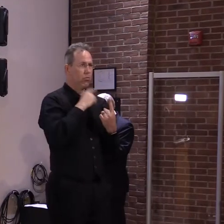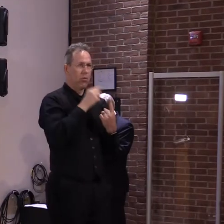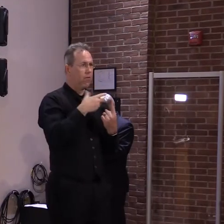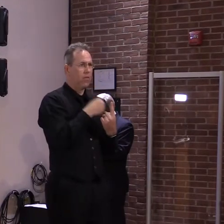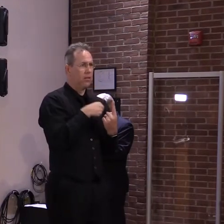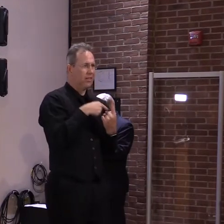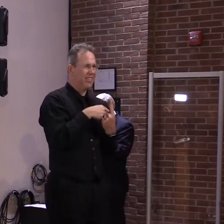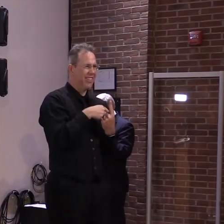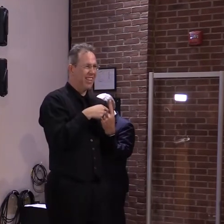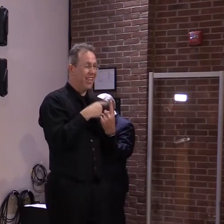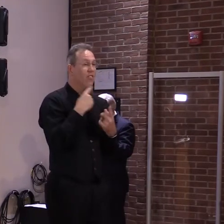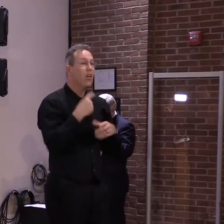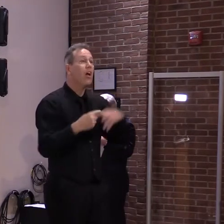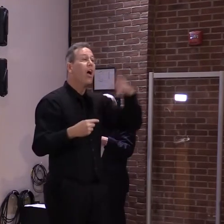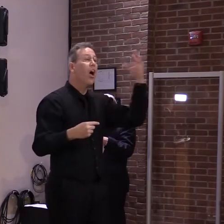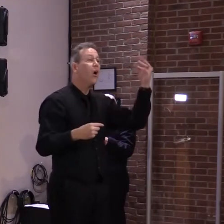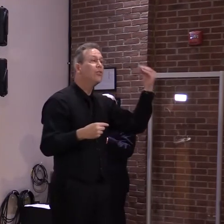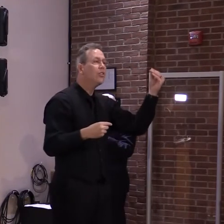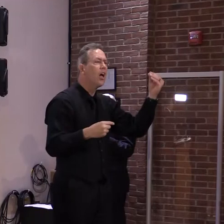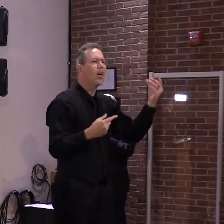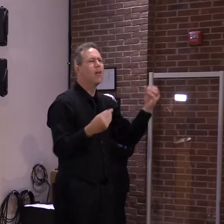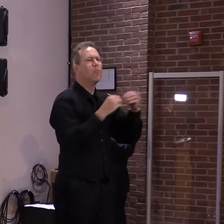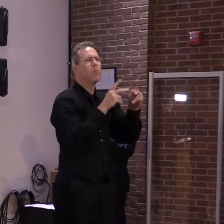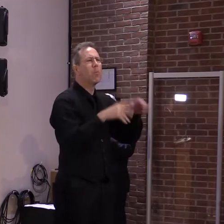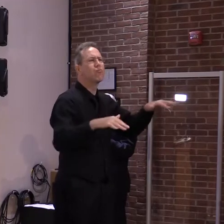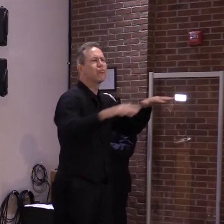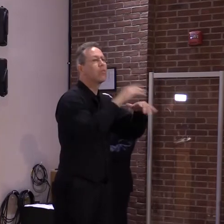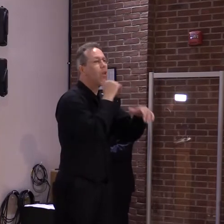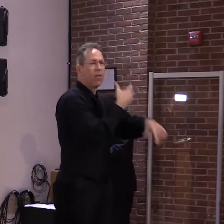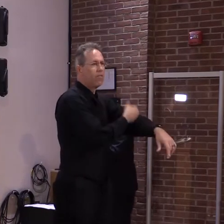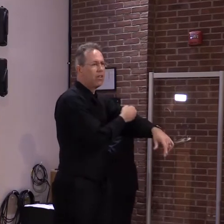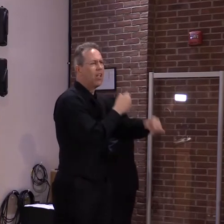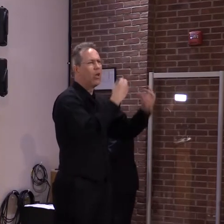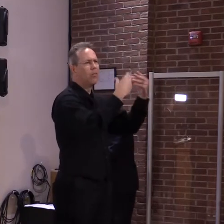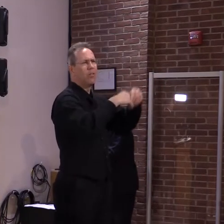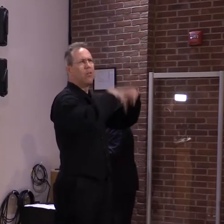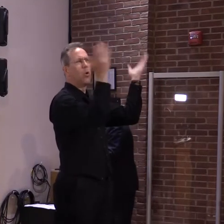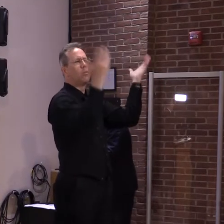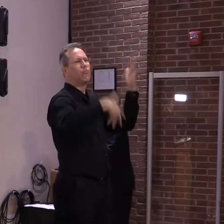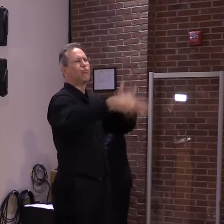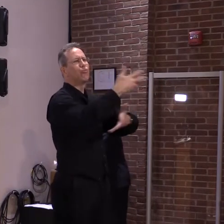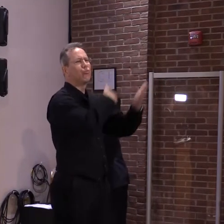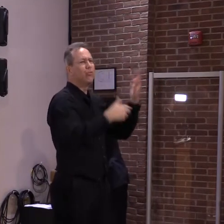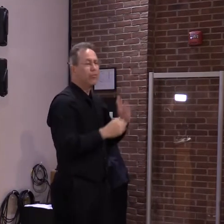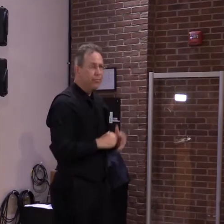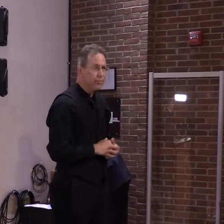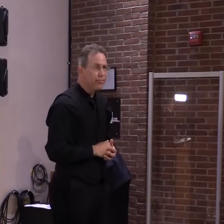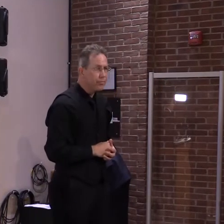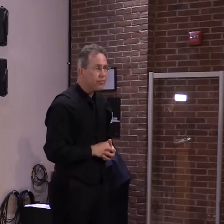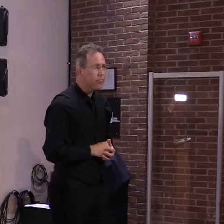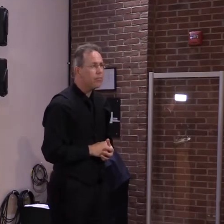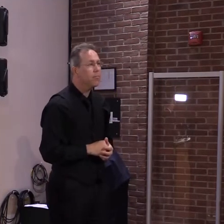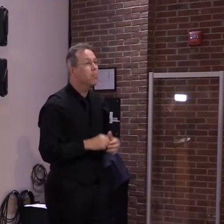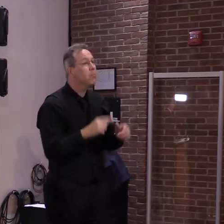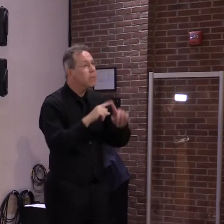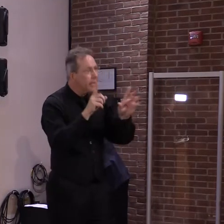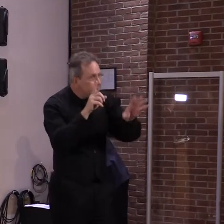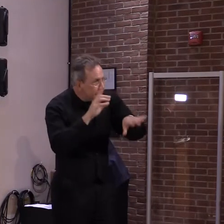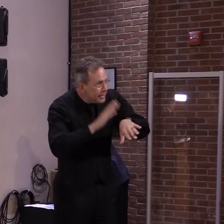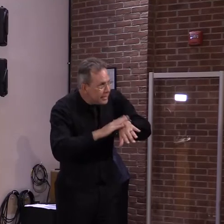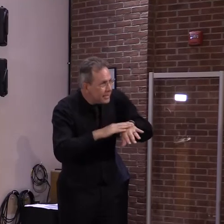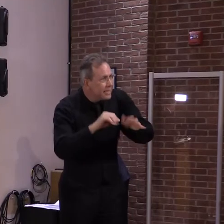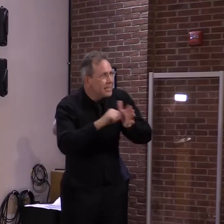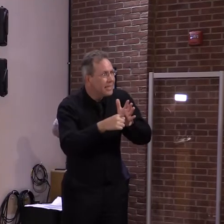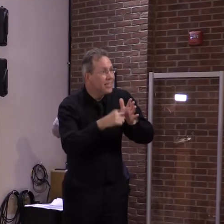people. Again, physical distance and masking being the sort of core tenet there, but you know, we're hearing from a lot of folks. I spoke